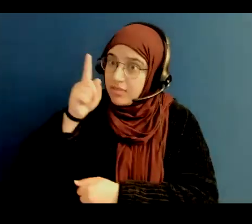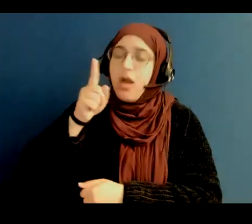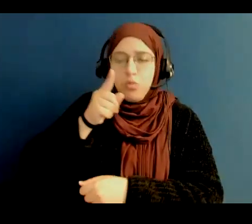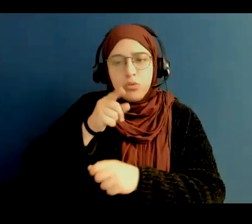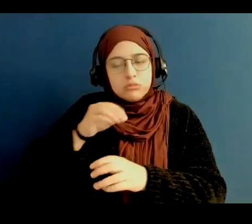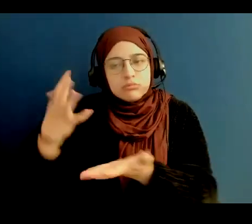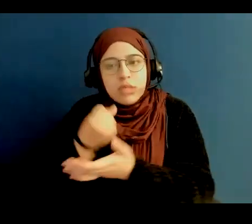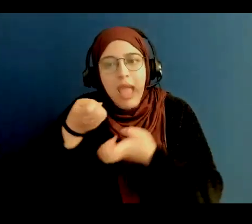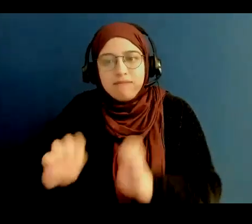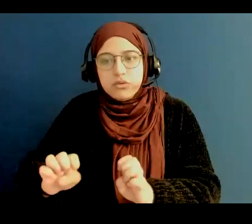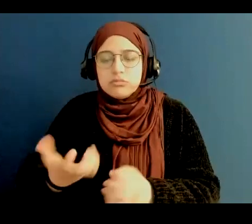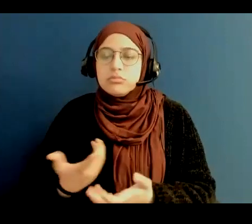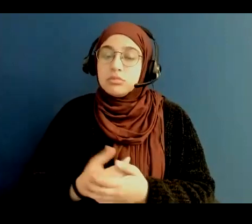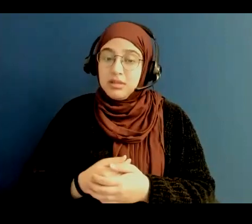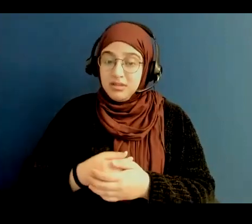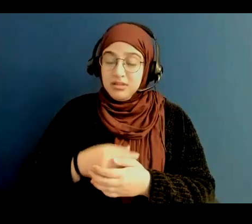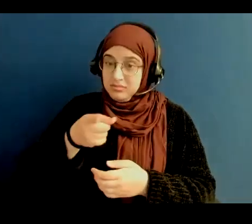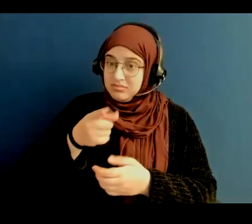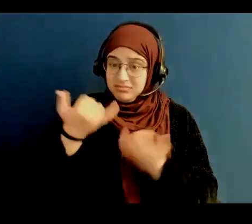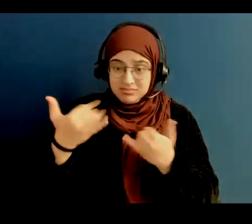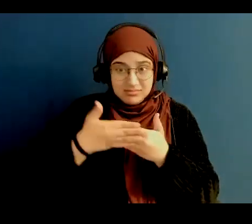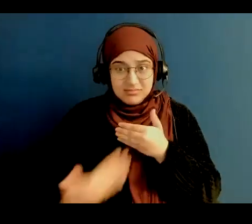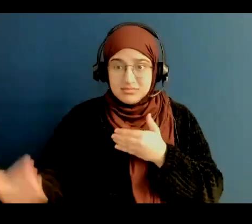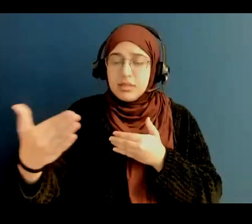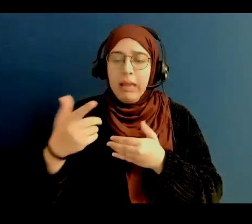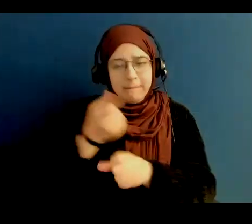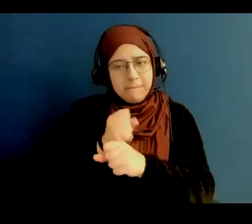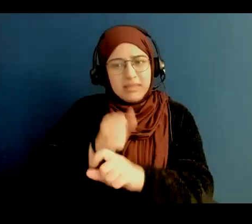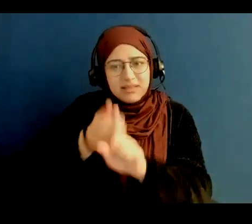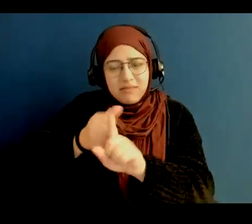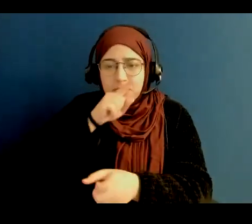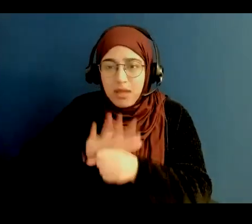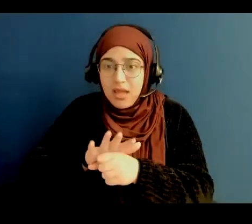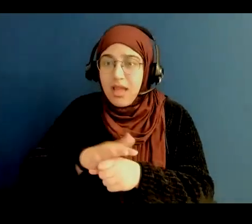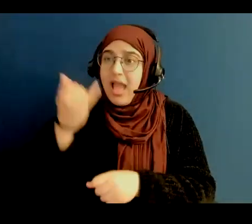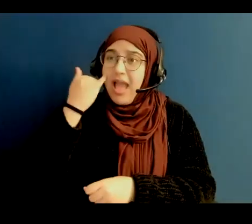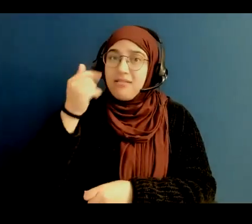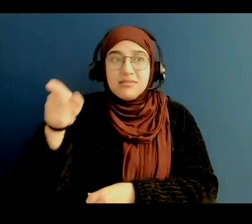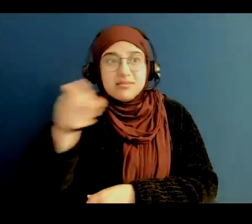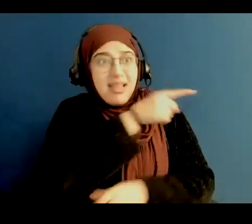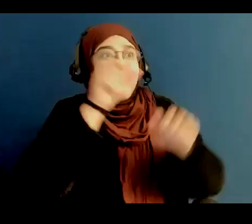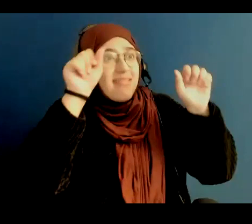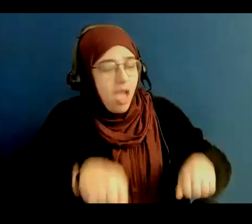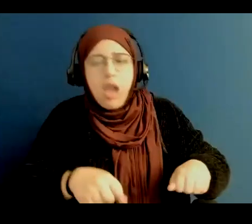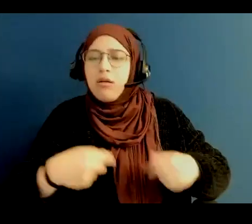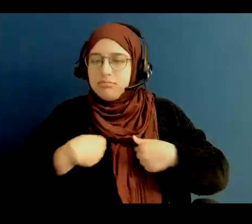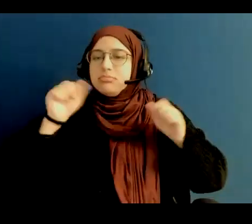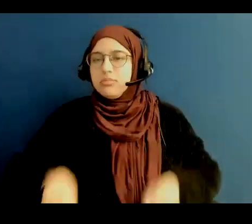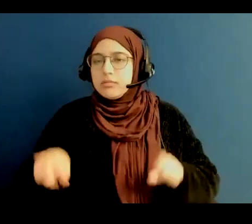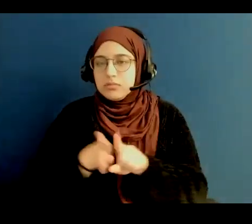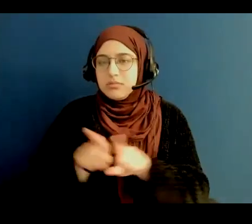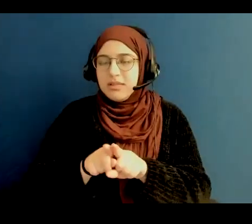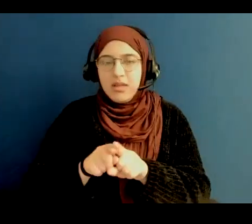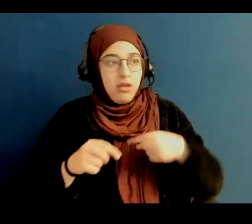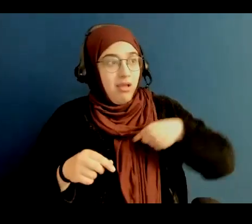from today, you need to make yourself a promise that if anybody out there can do it, then you can do it as well. There is nothing that's different between